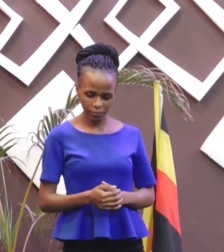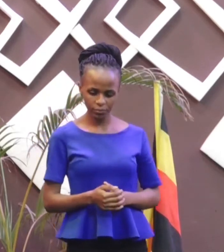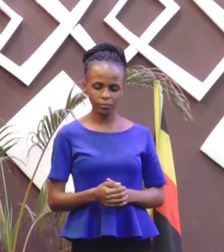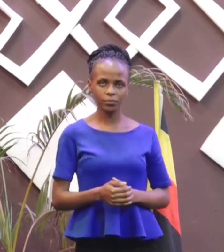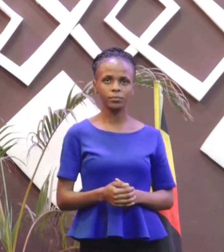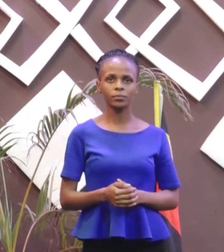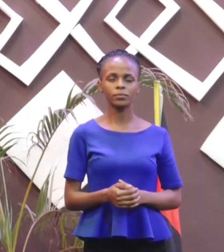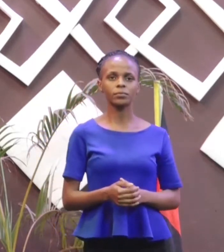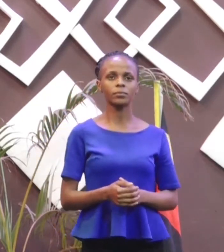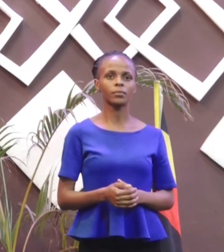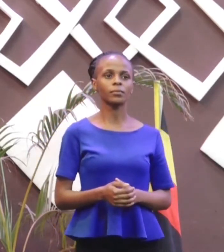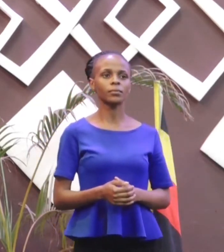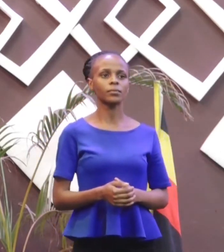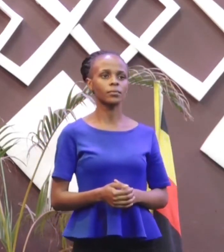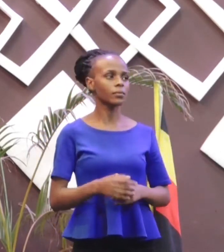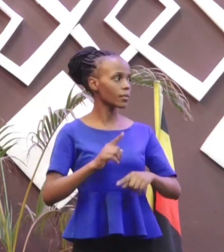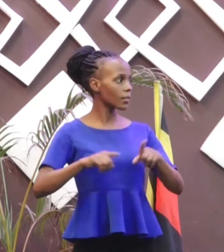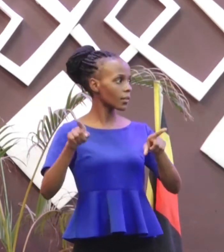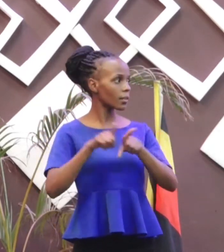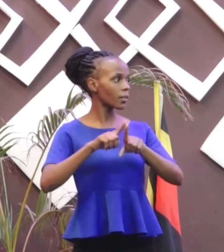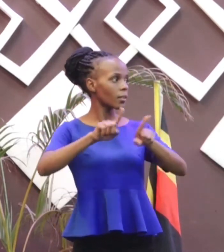we get into.